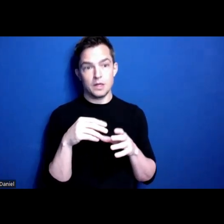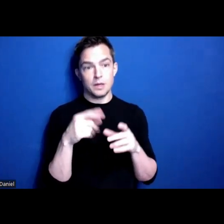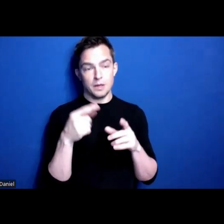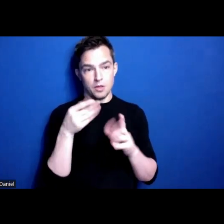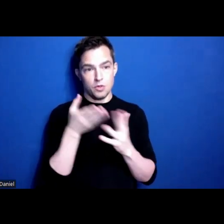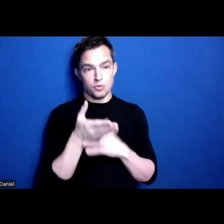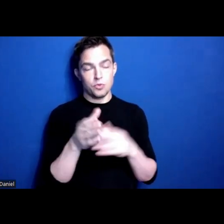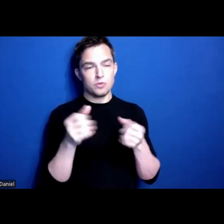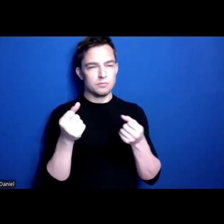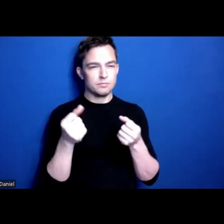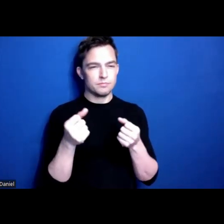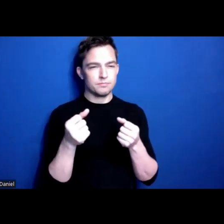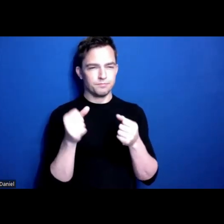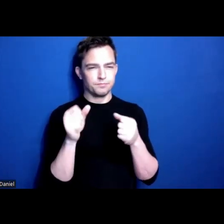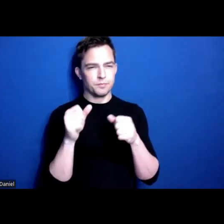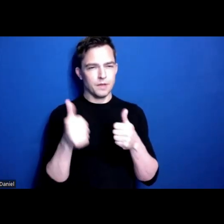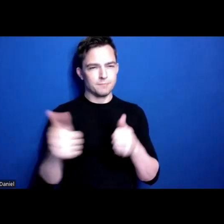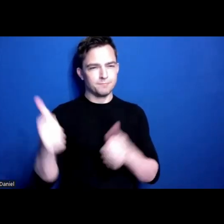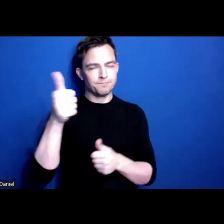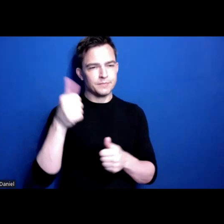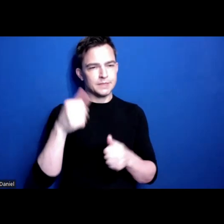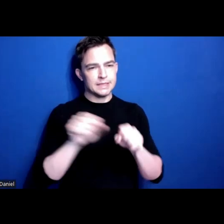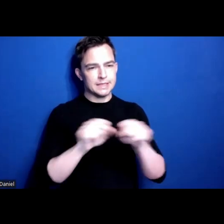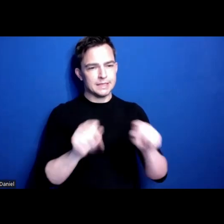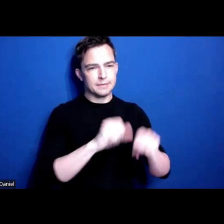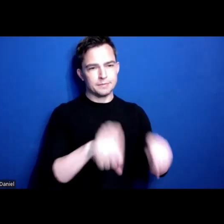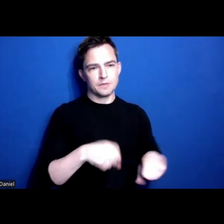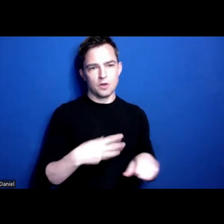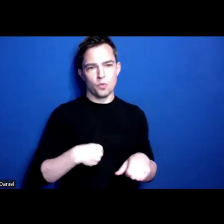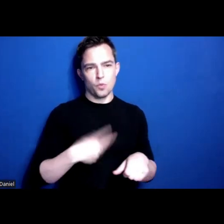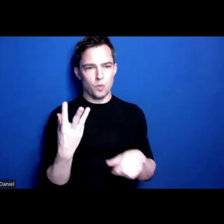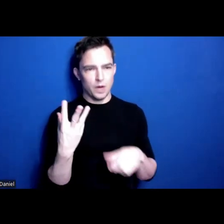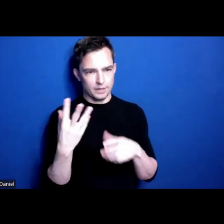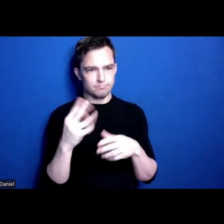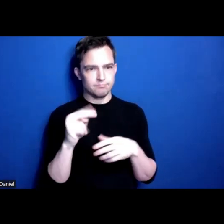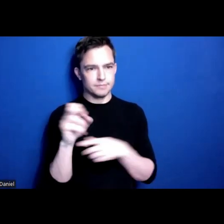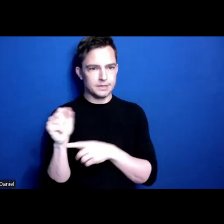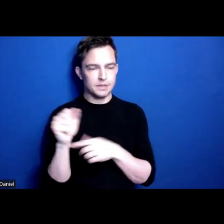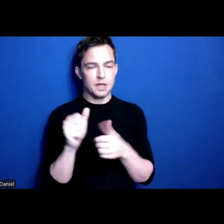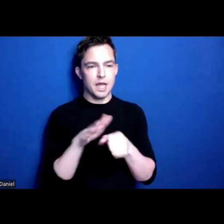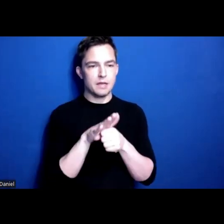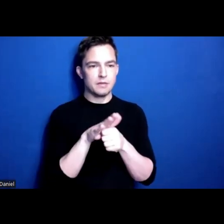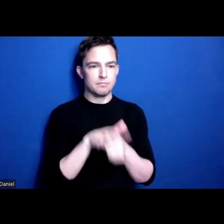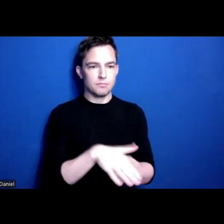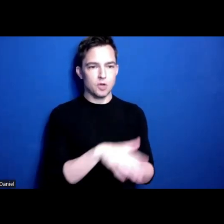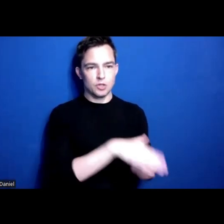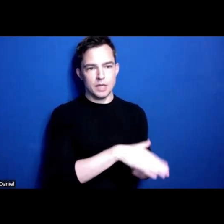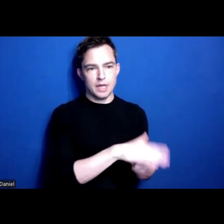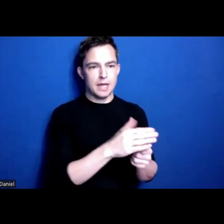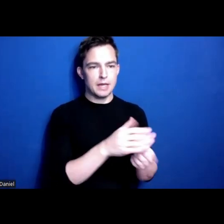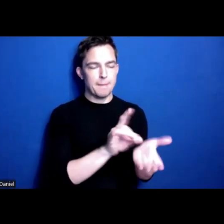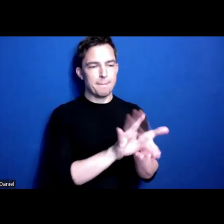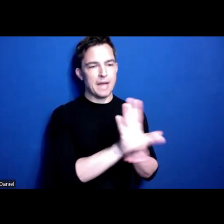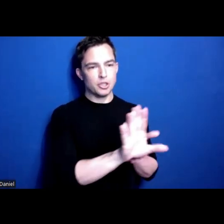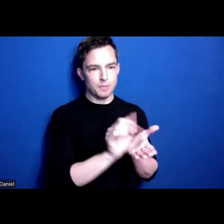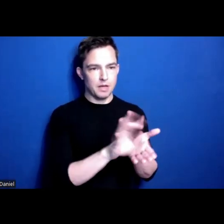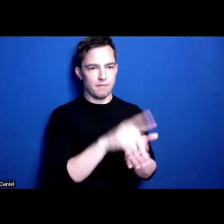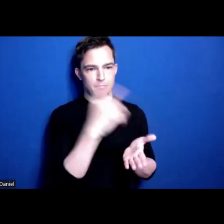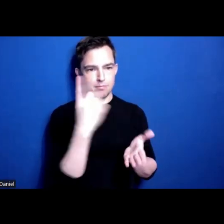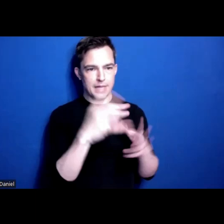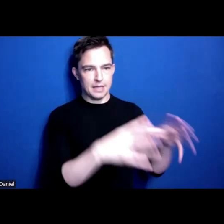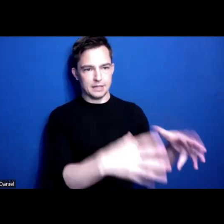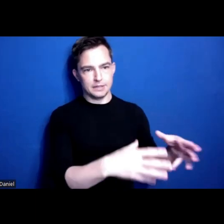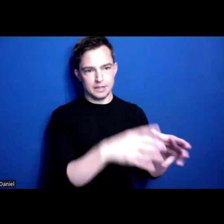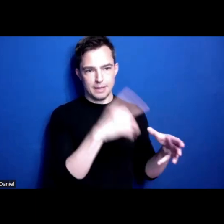dominant and hegemonic systems of whiteness and the marginalization and banishment of Black and